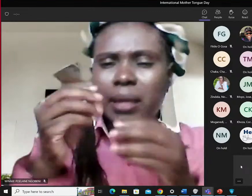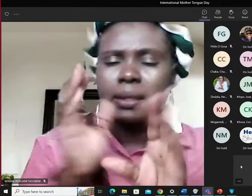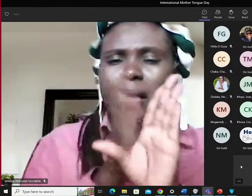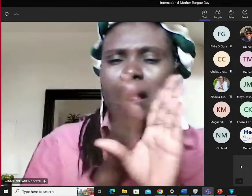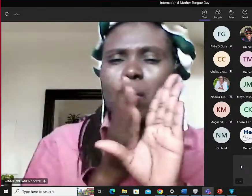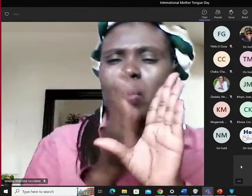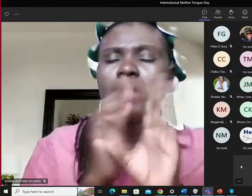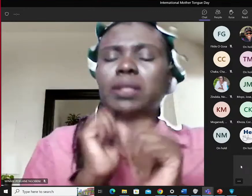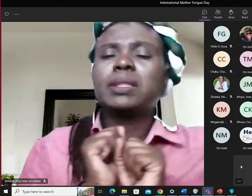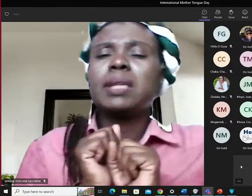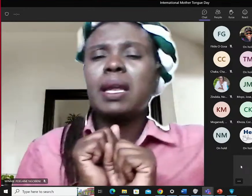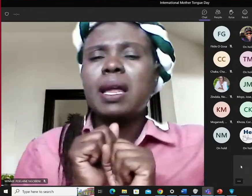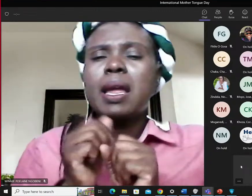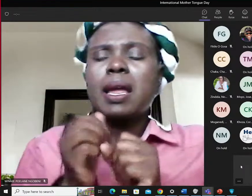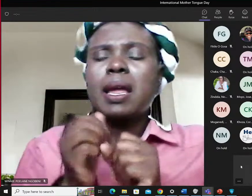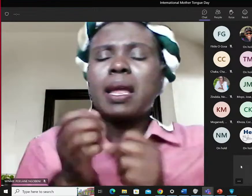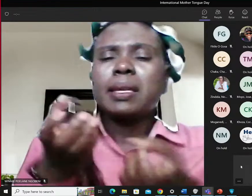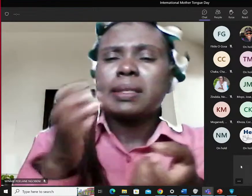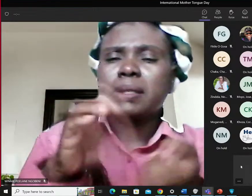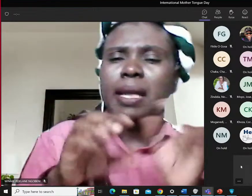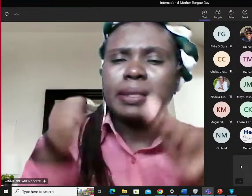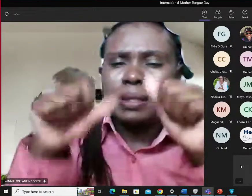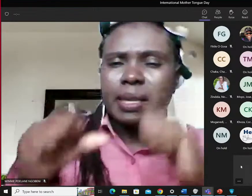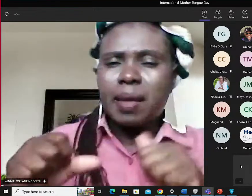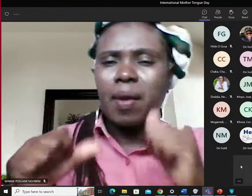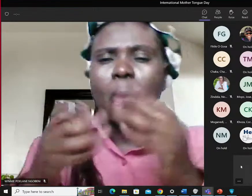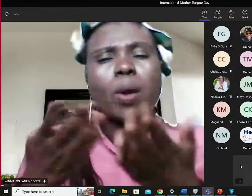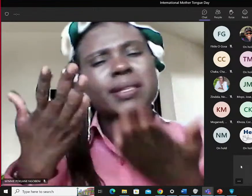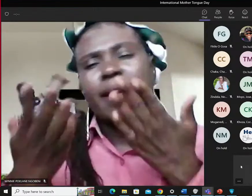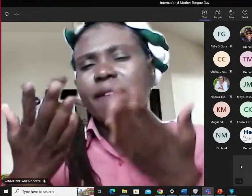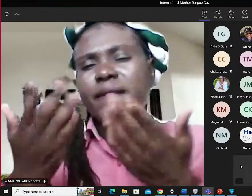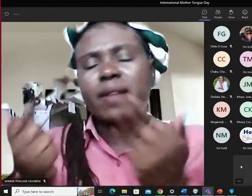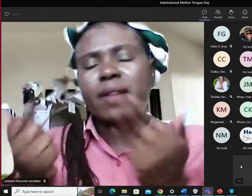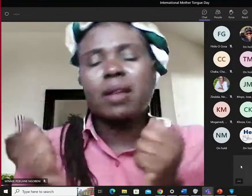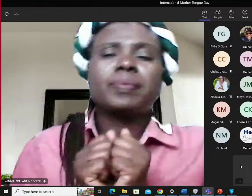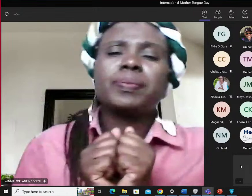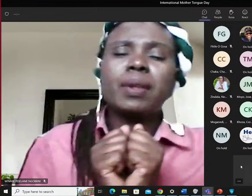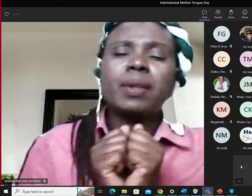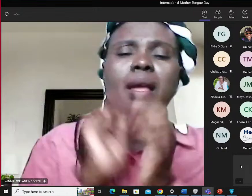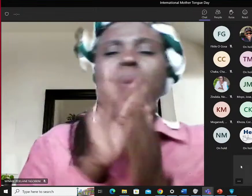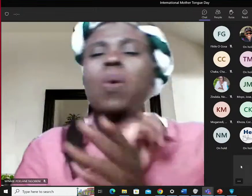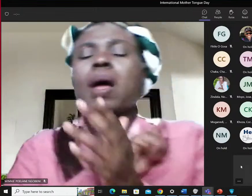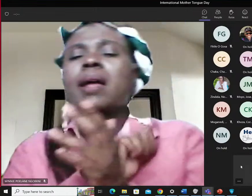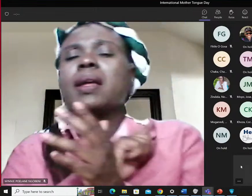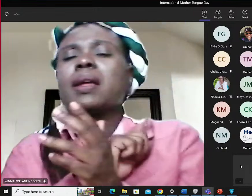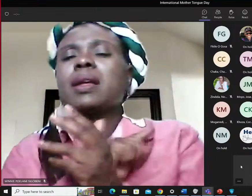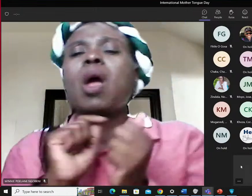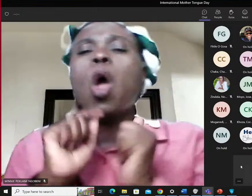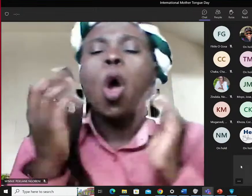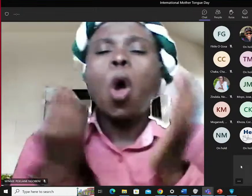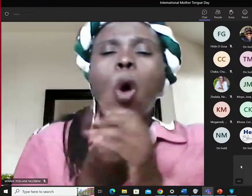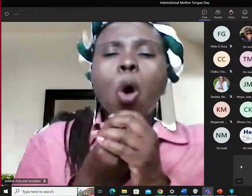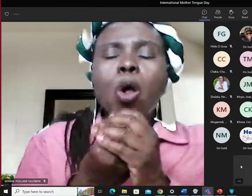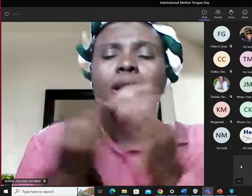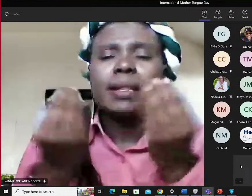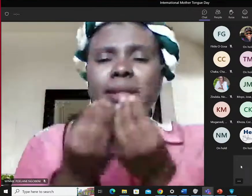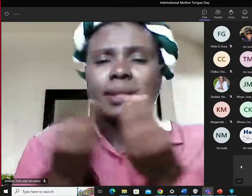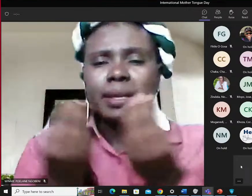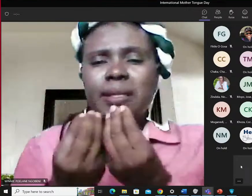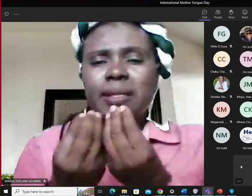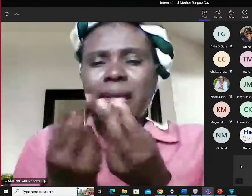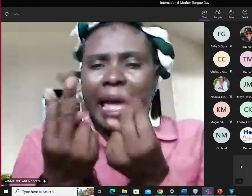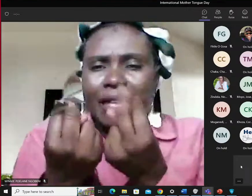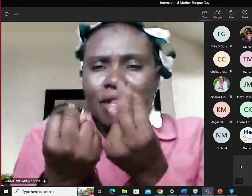accounting sciences, whatever, because all the jargon is new, it's